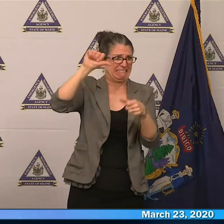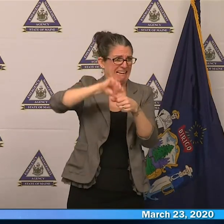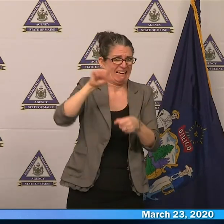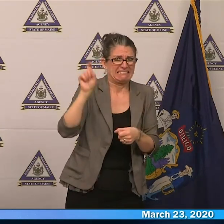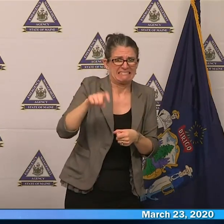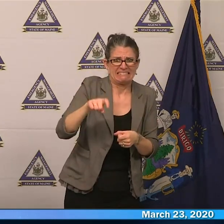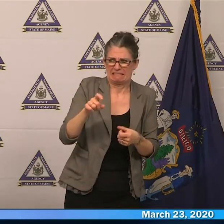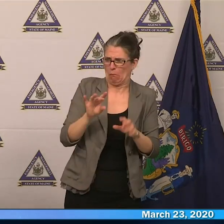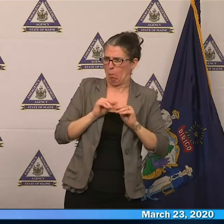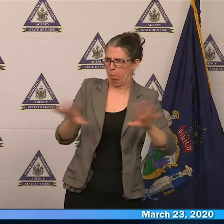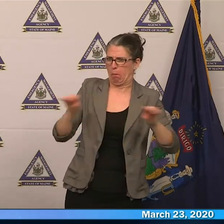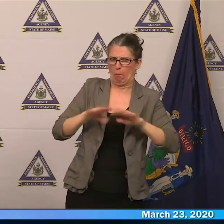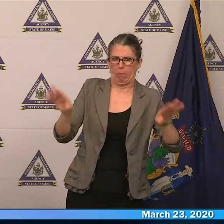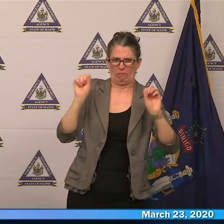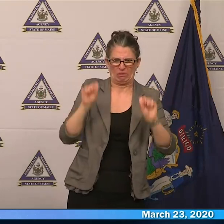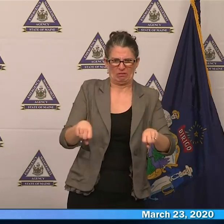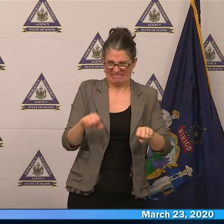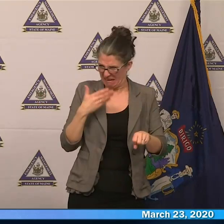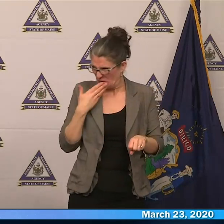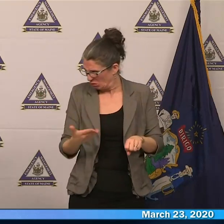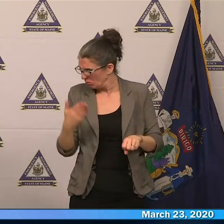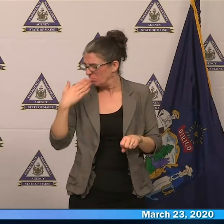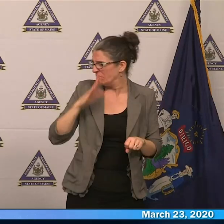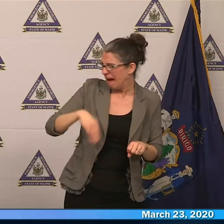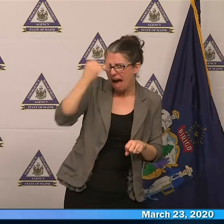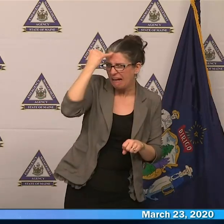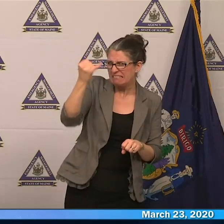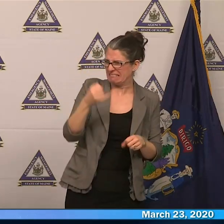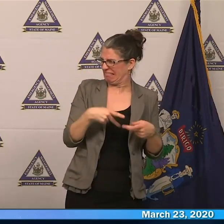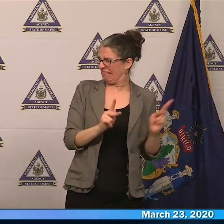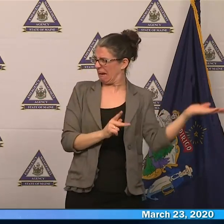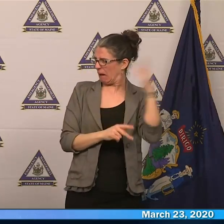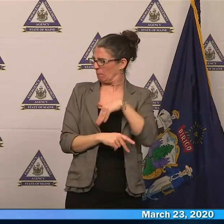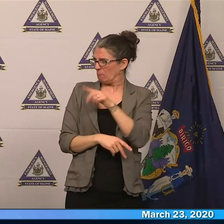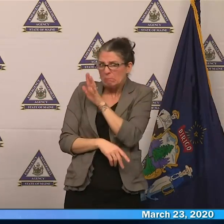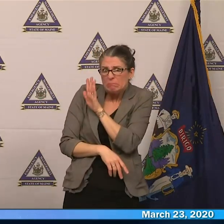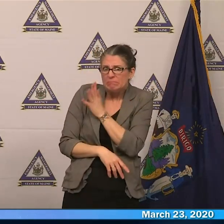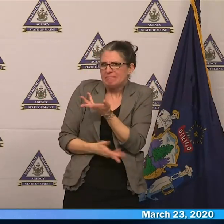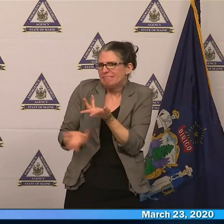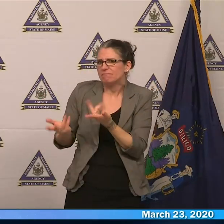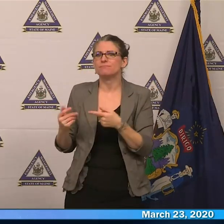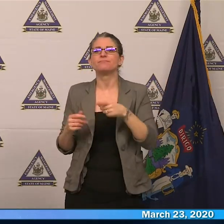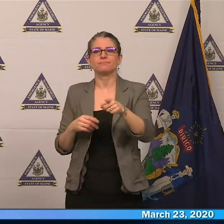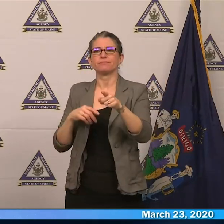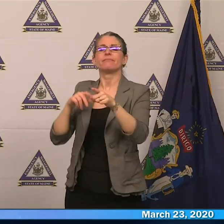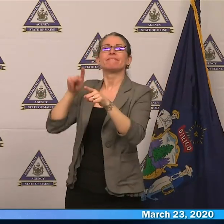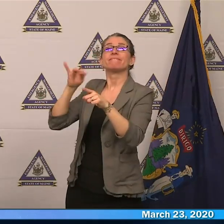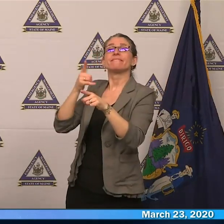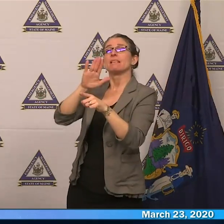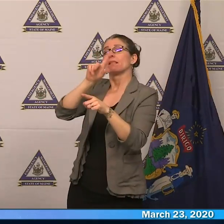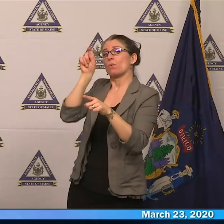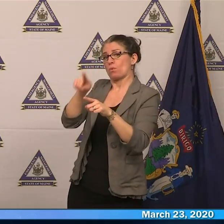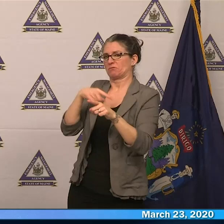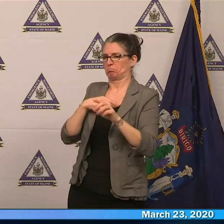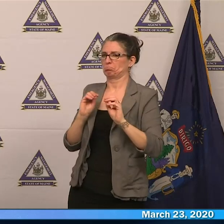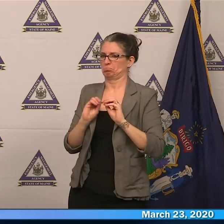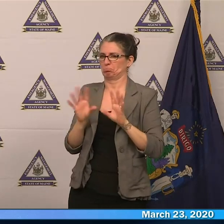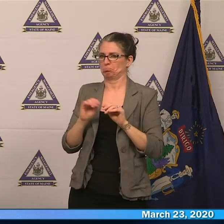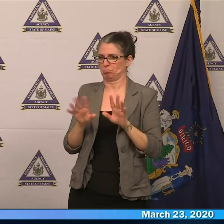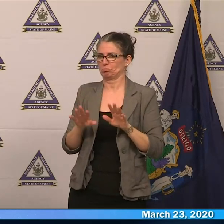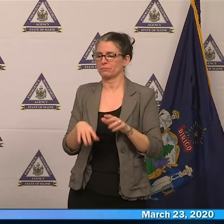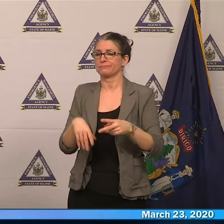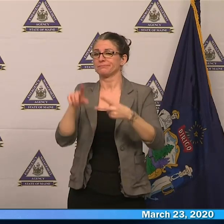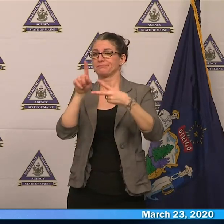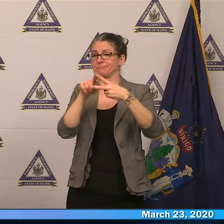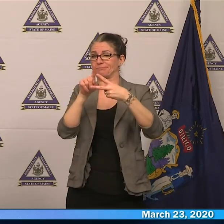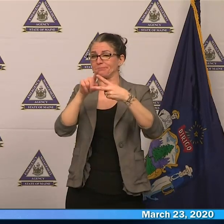idea? So let's talk about testing. So Phil's first question is, has there been a shift in who we recommend should be tested?